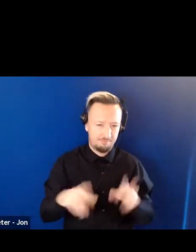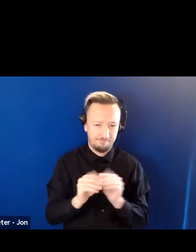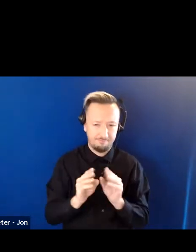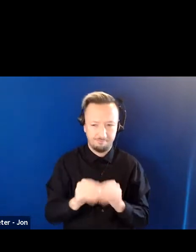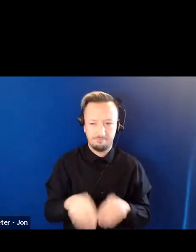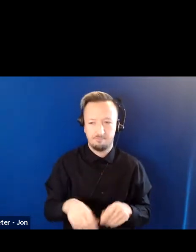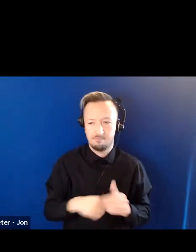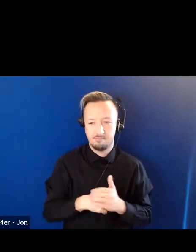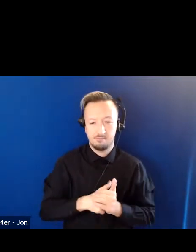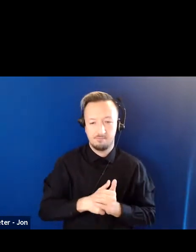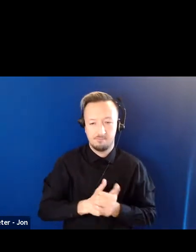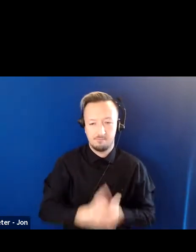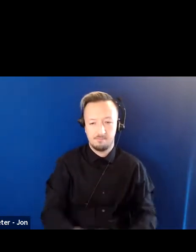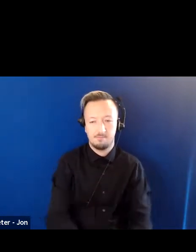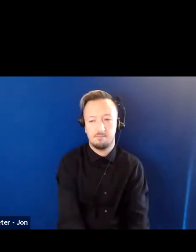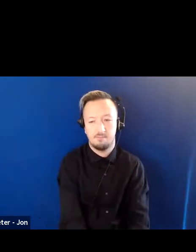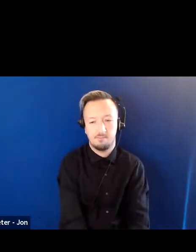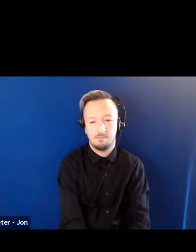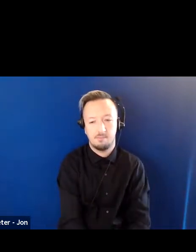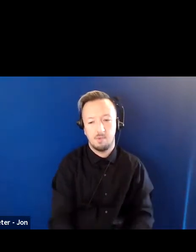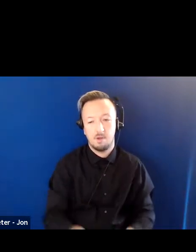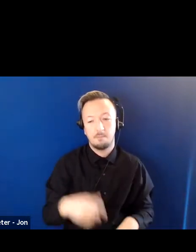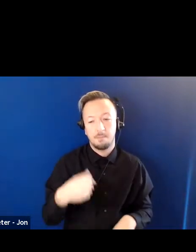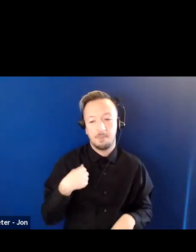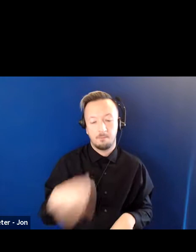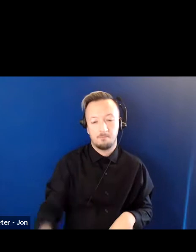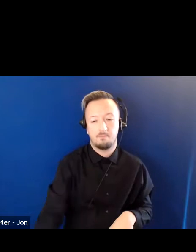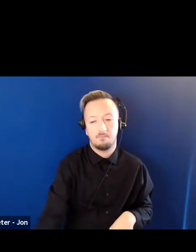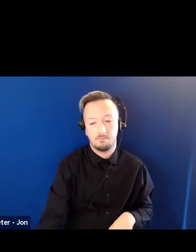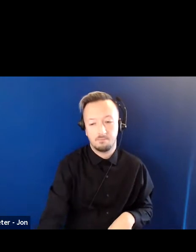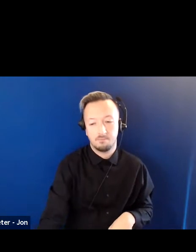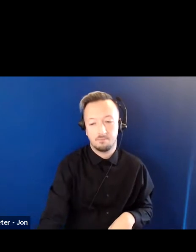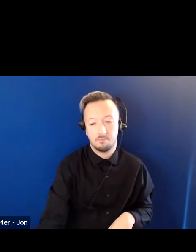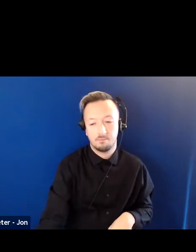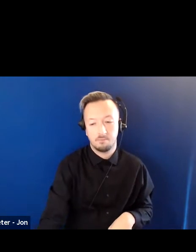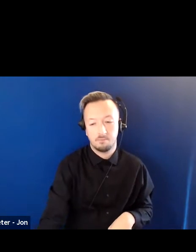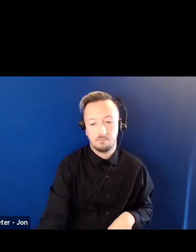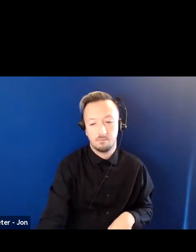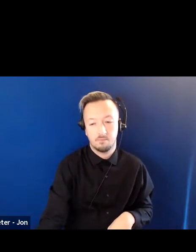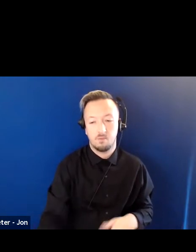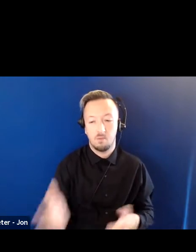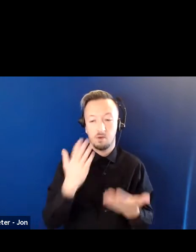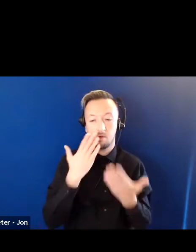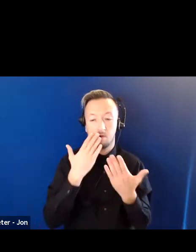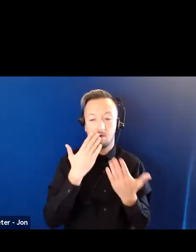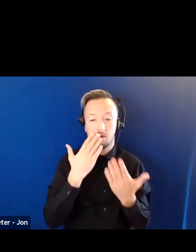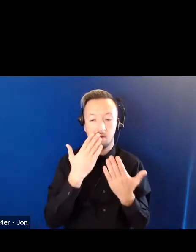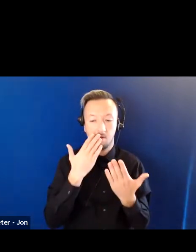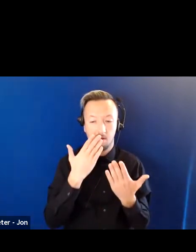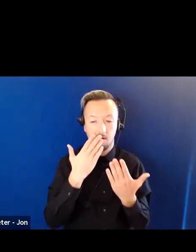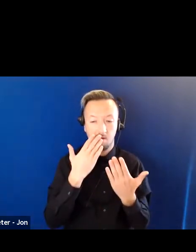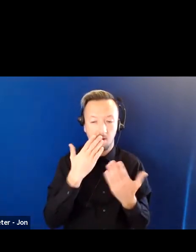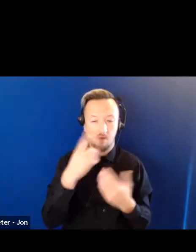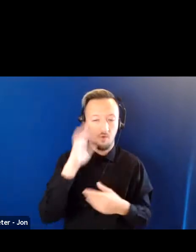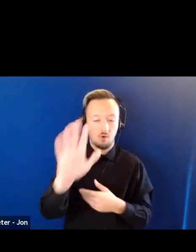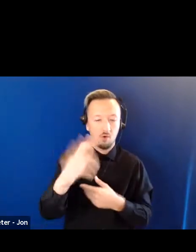greatly, and I'll say we greatly appreciate your time and your participation in supporting us in this